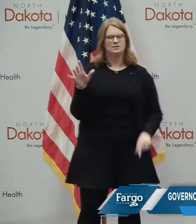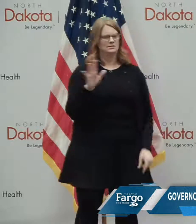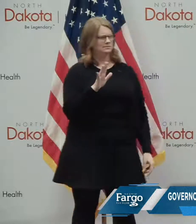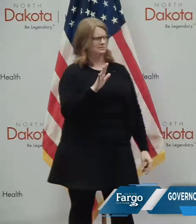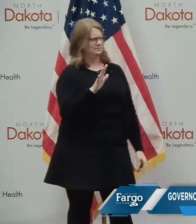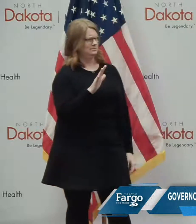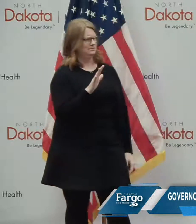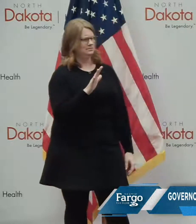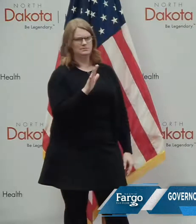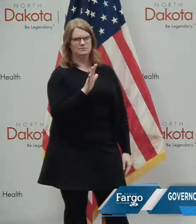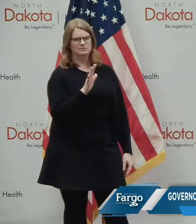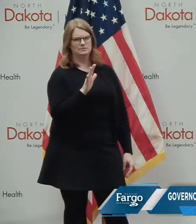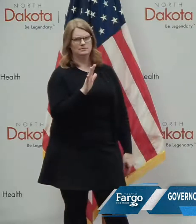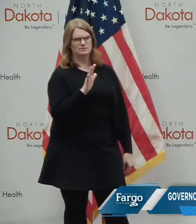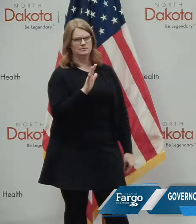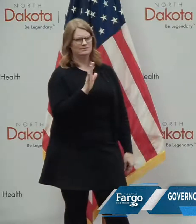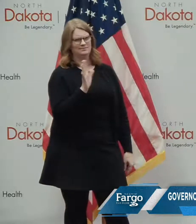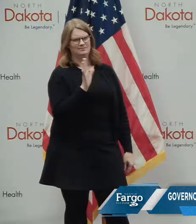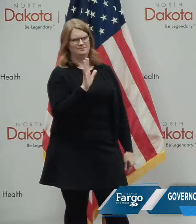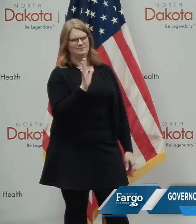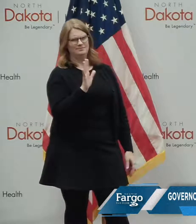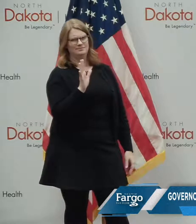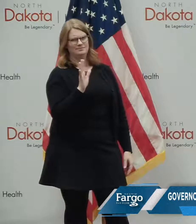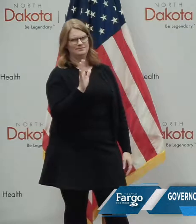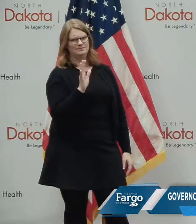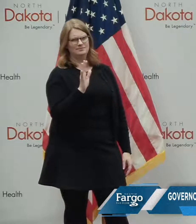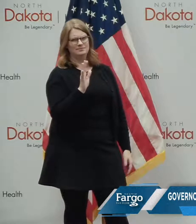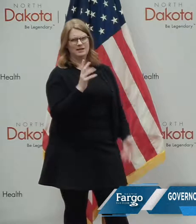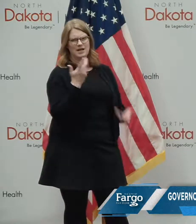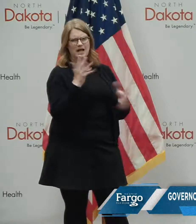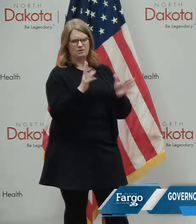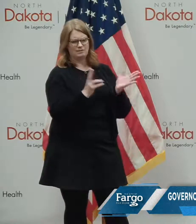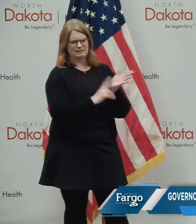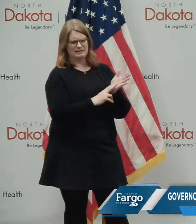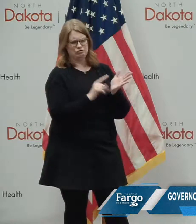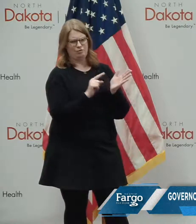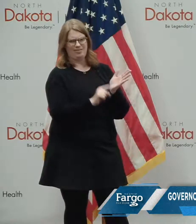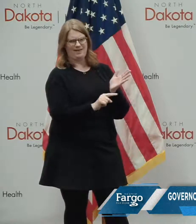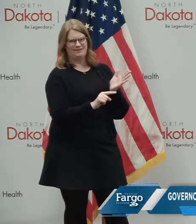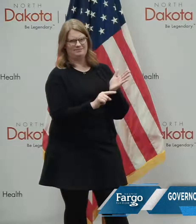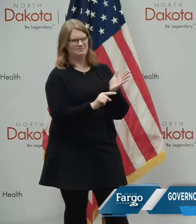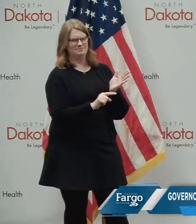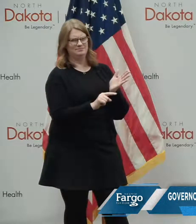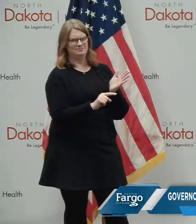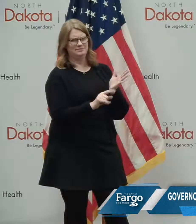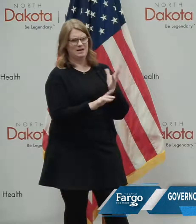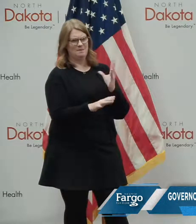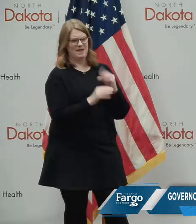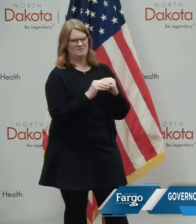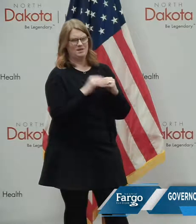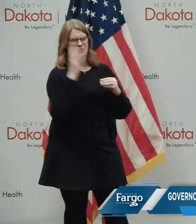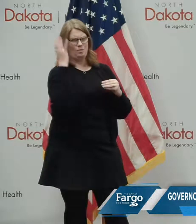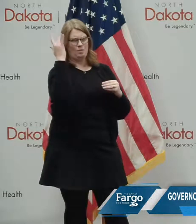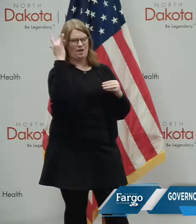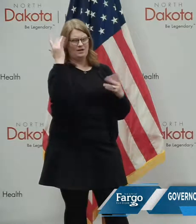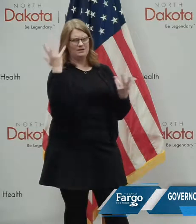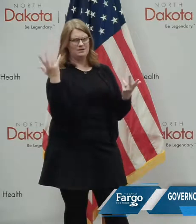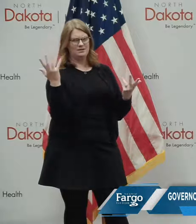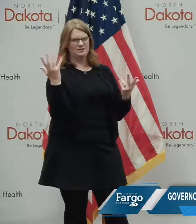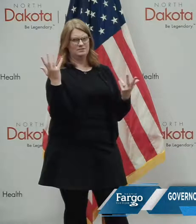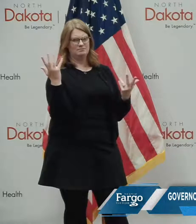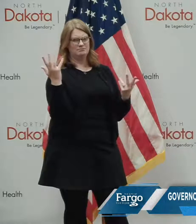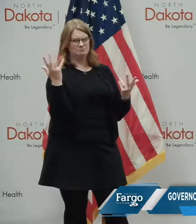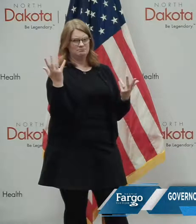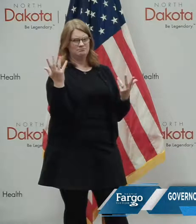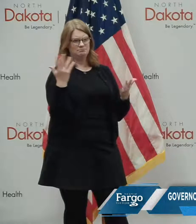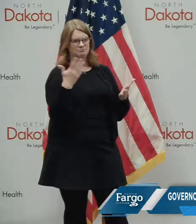I'm not sure I want to have my signature on that. amendment because it goes against